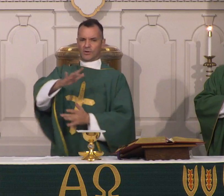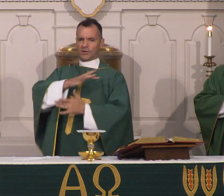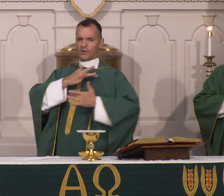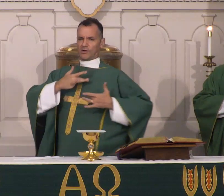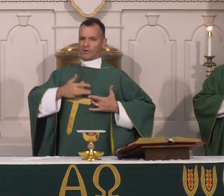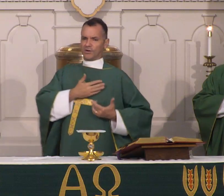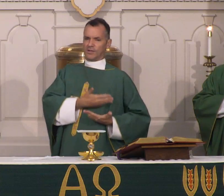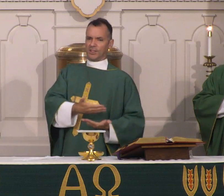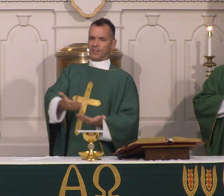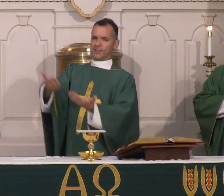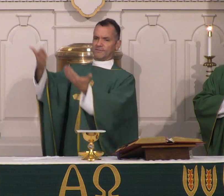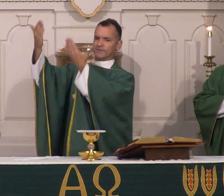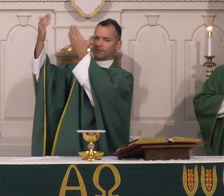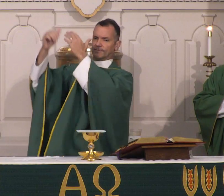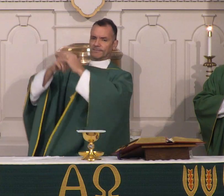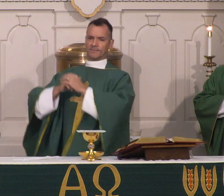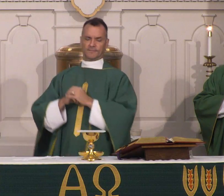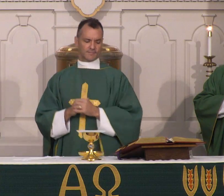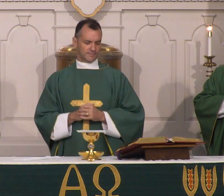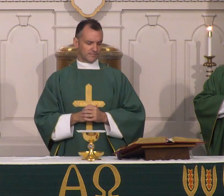Lift up your hearts.